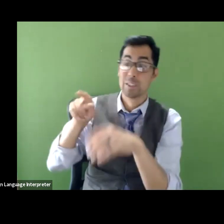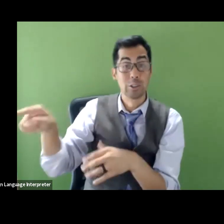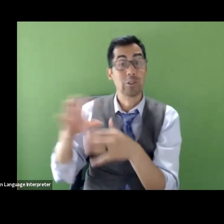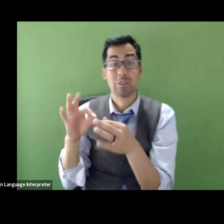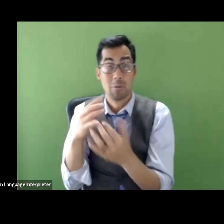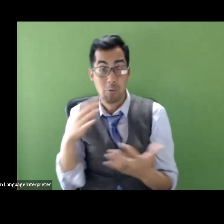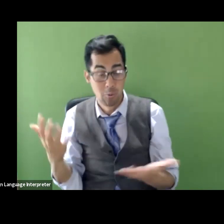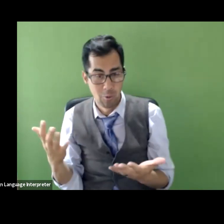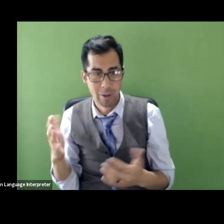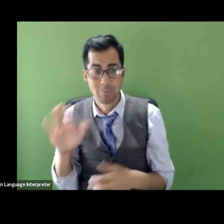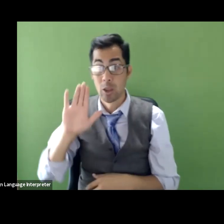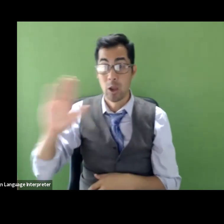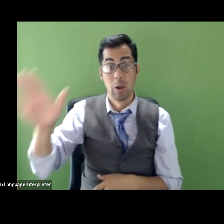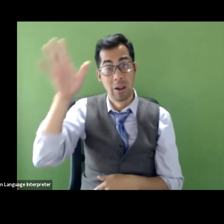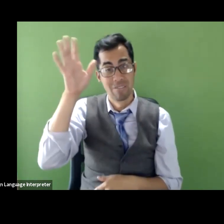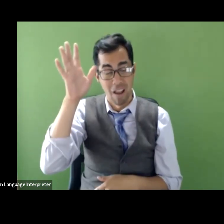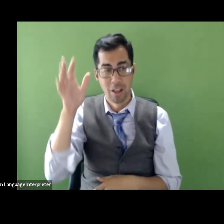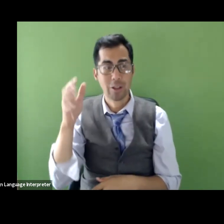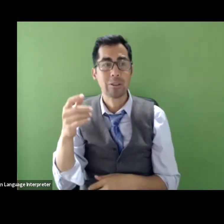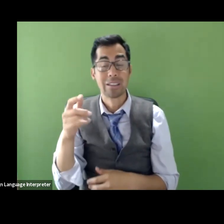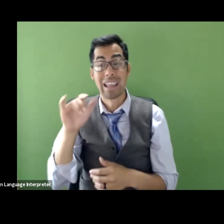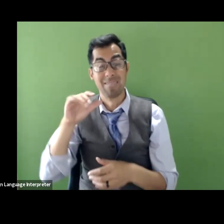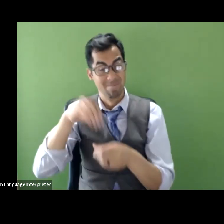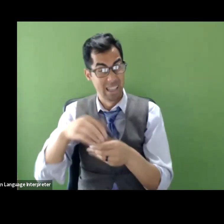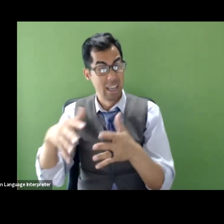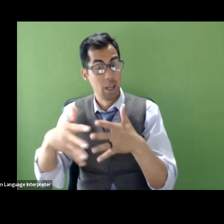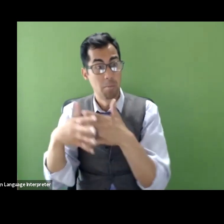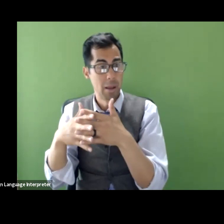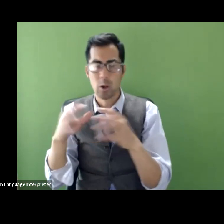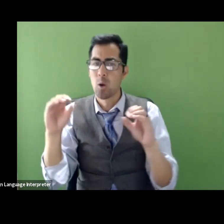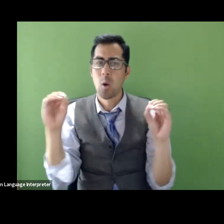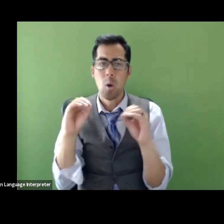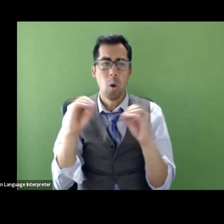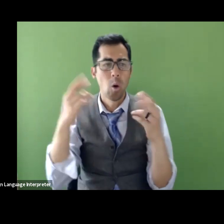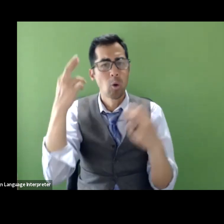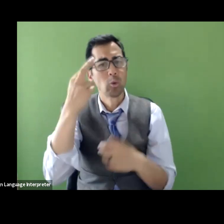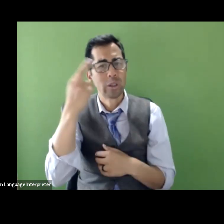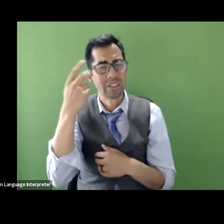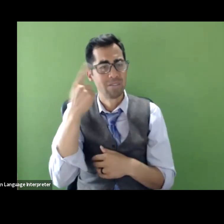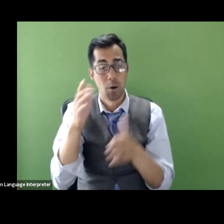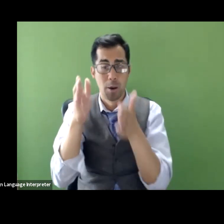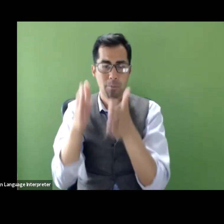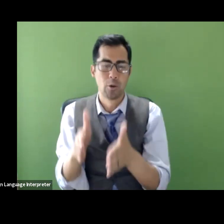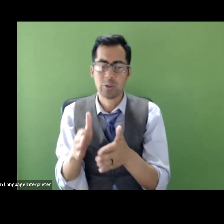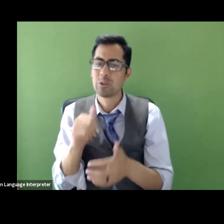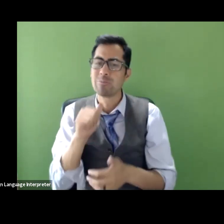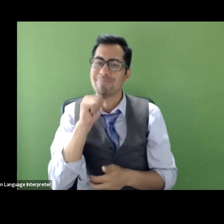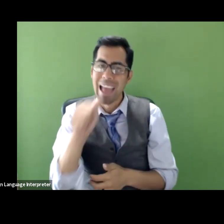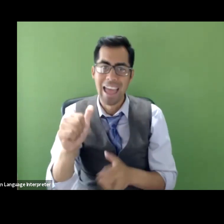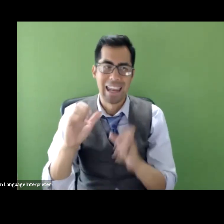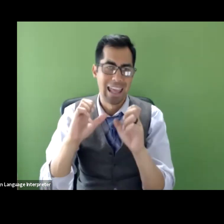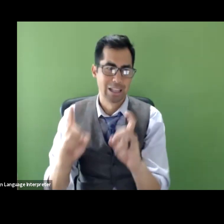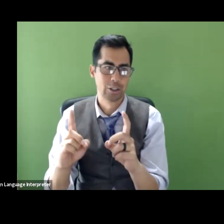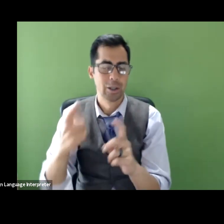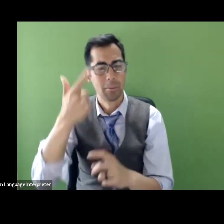said that her father always claimed that in America, there was no reason for a person to be uneducated because